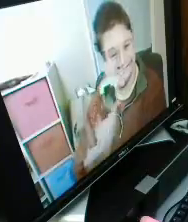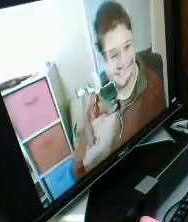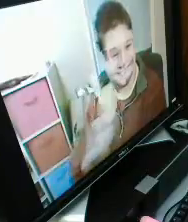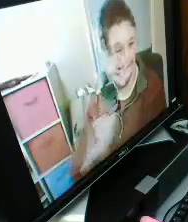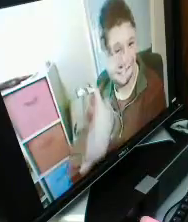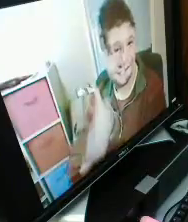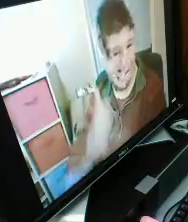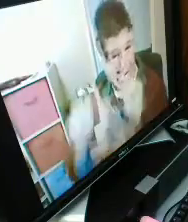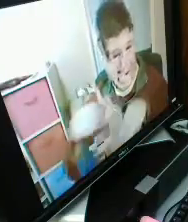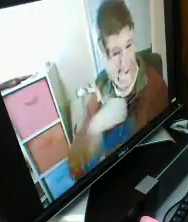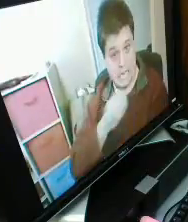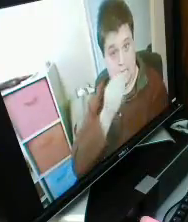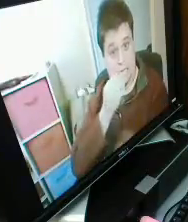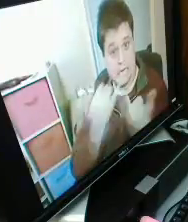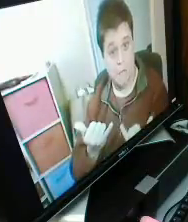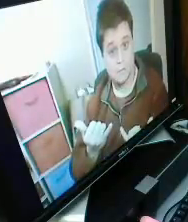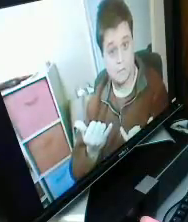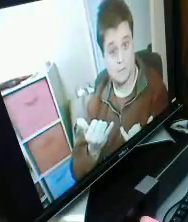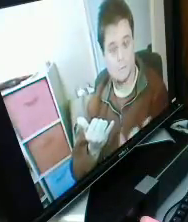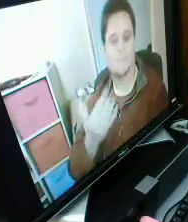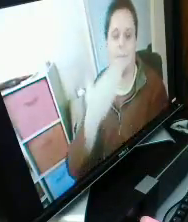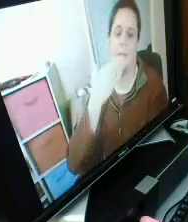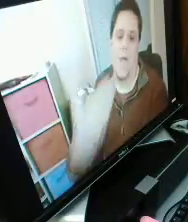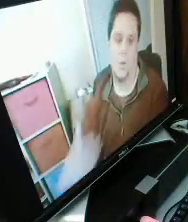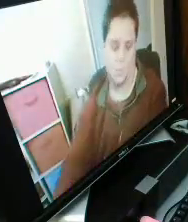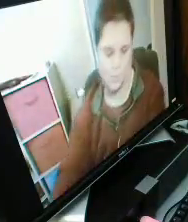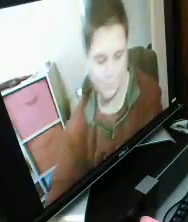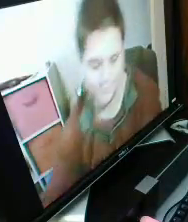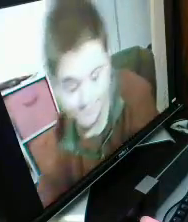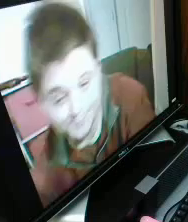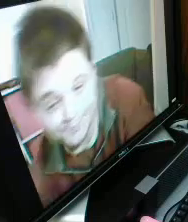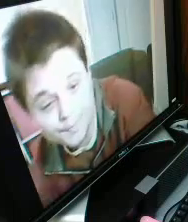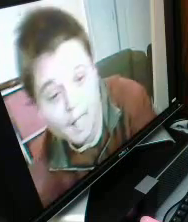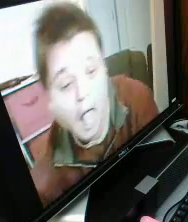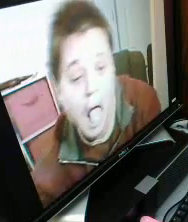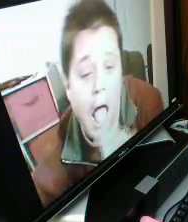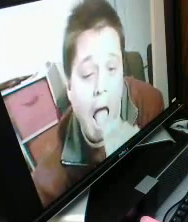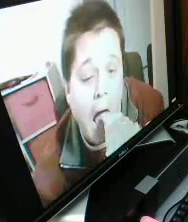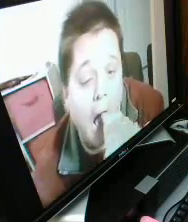Is it okay if I eat now? All right.